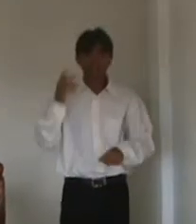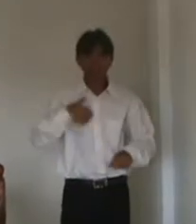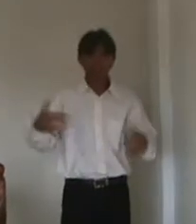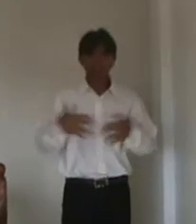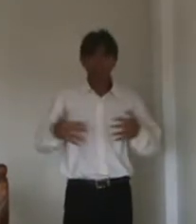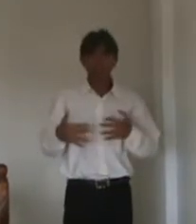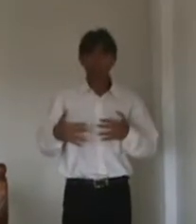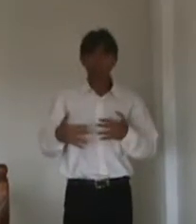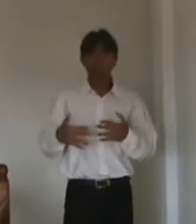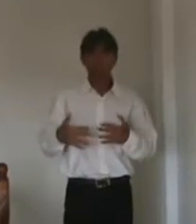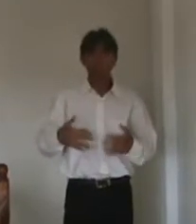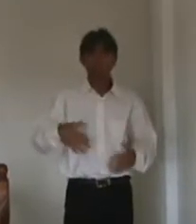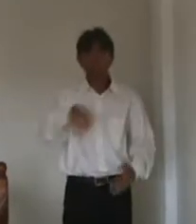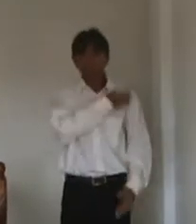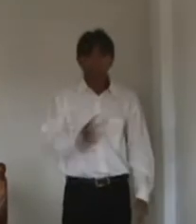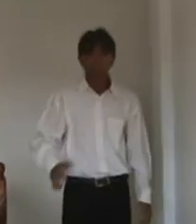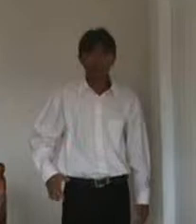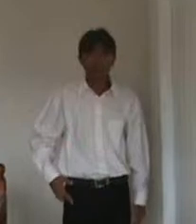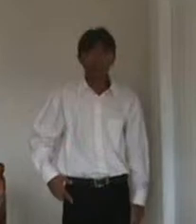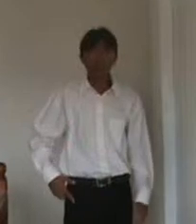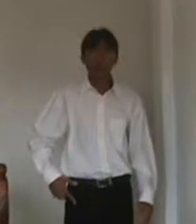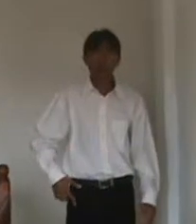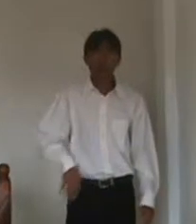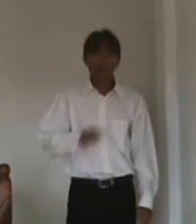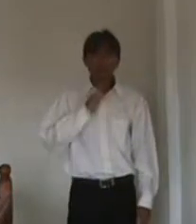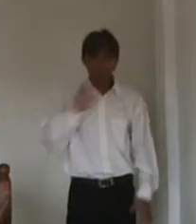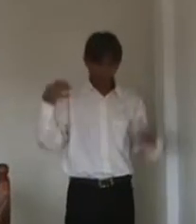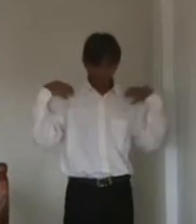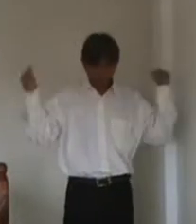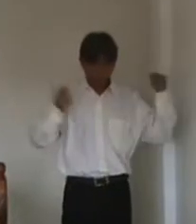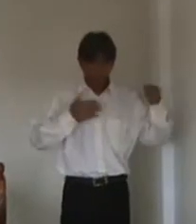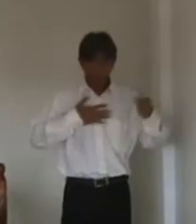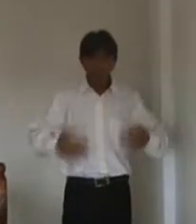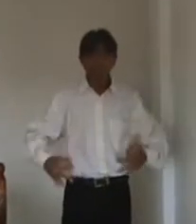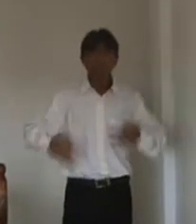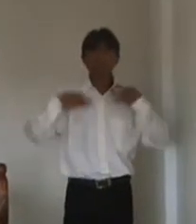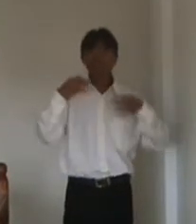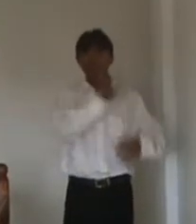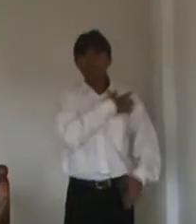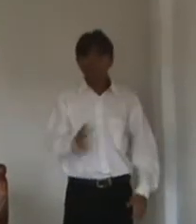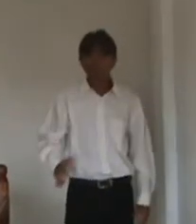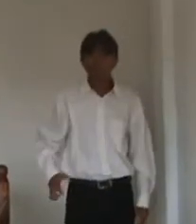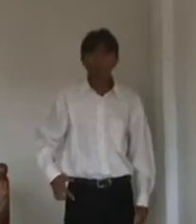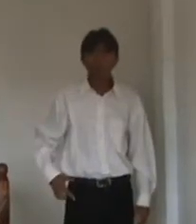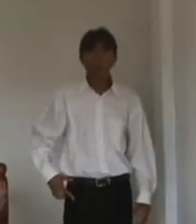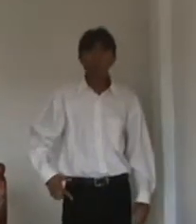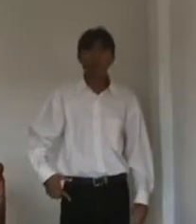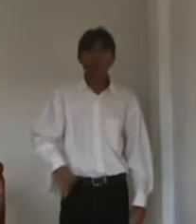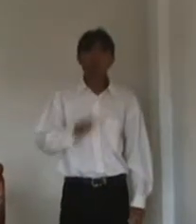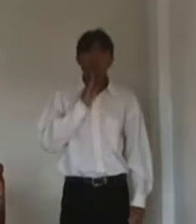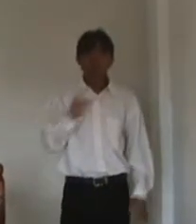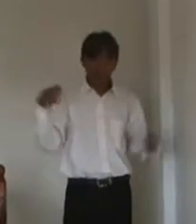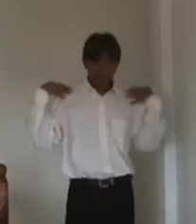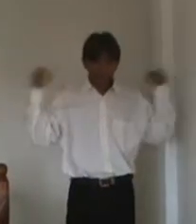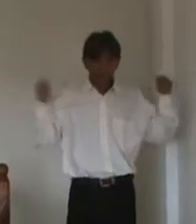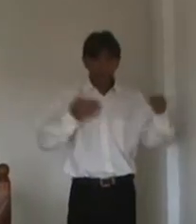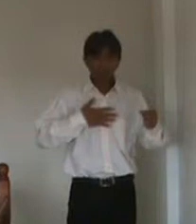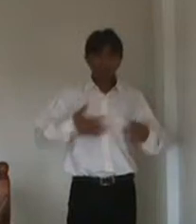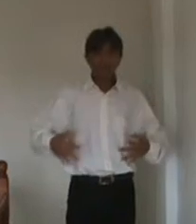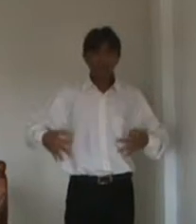shall I fear? The Lord is the strength of my life. The Lord is the strength of my